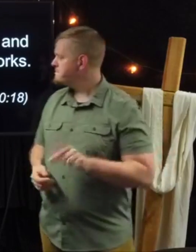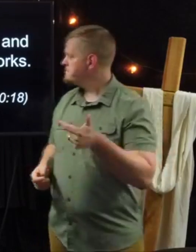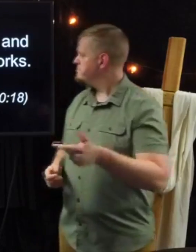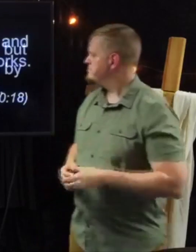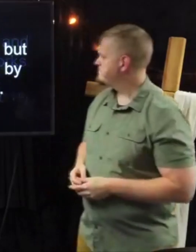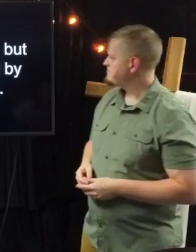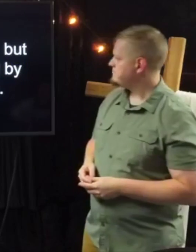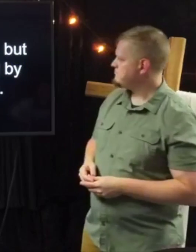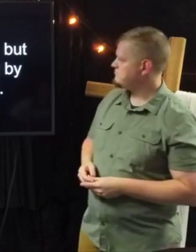distort, to destroy.